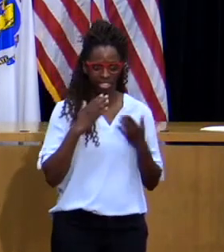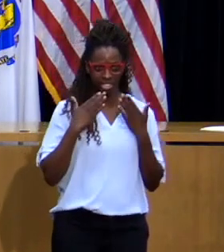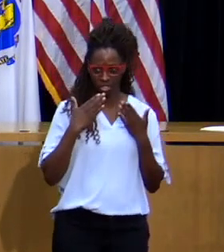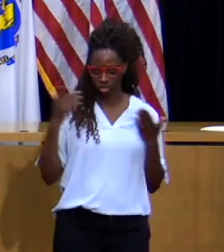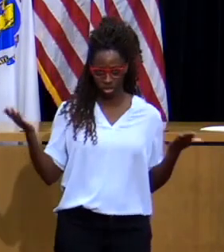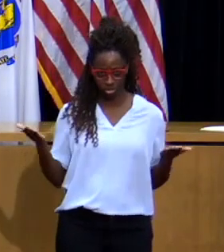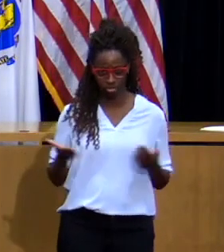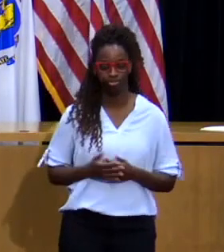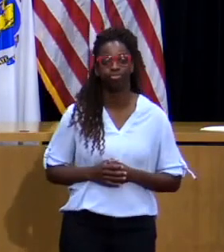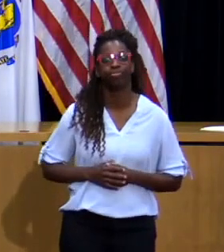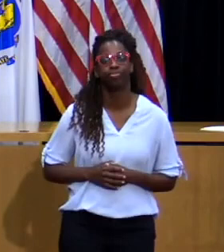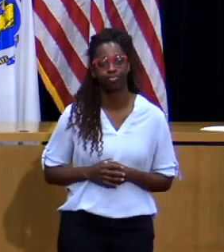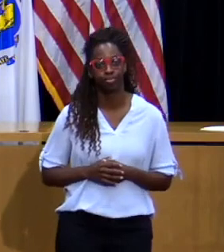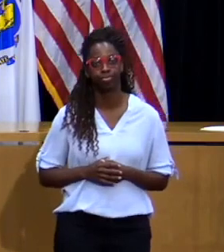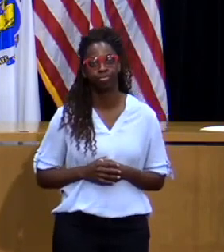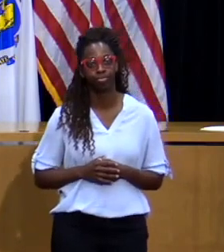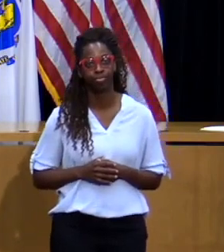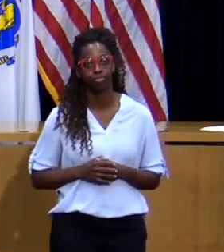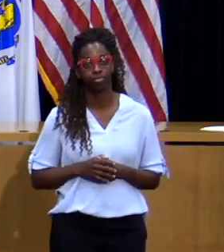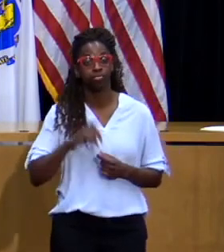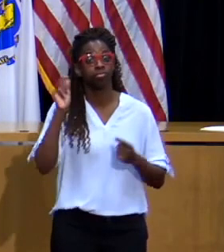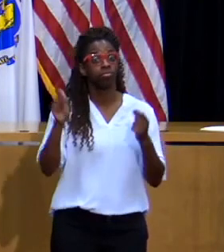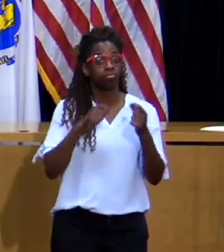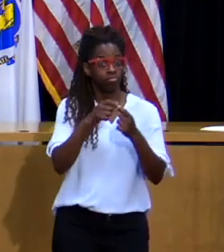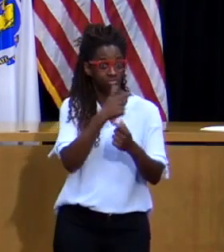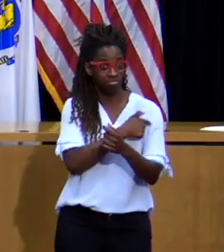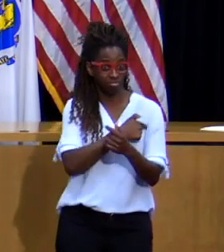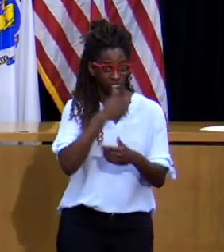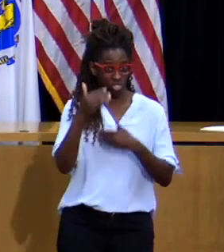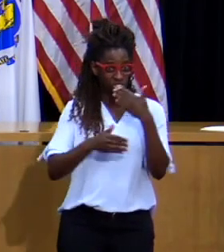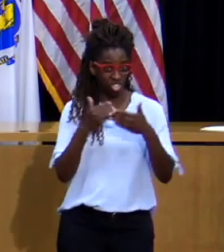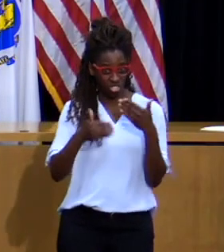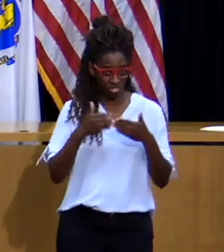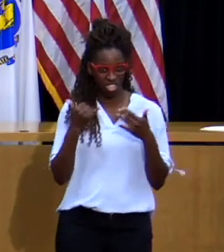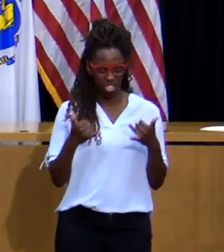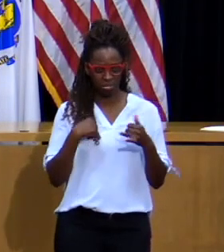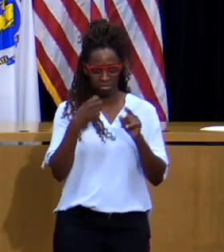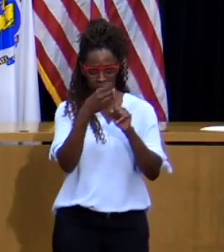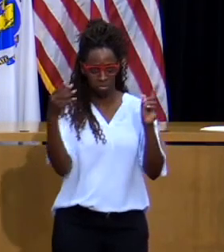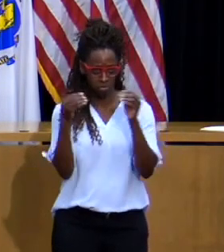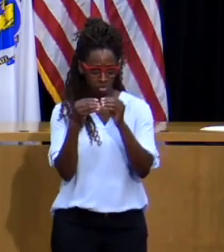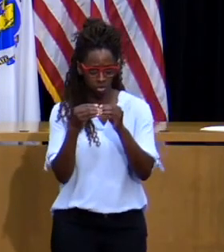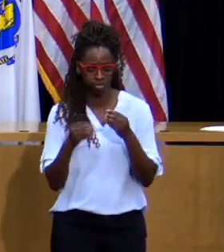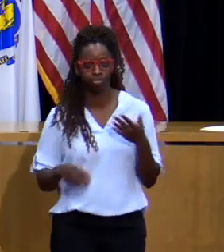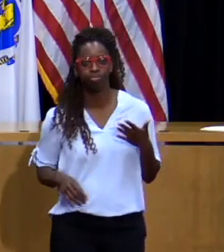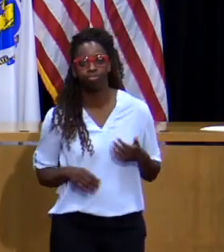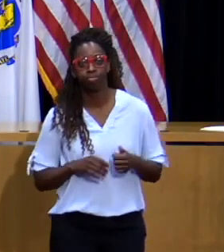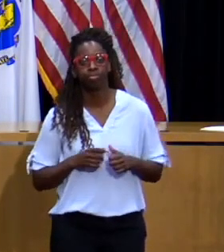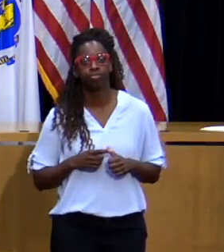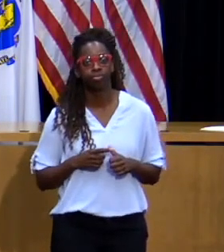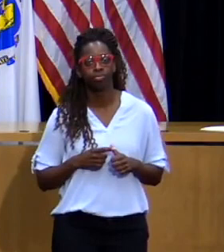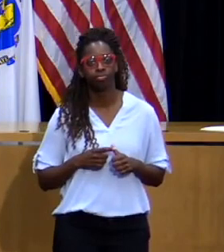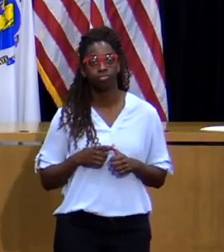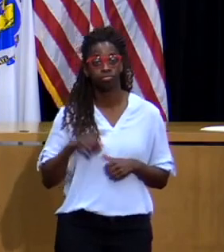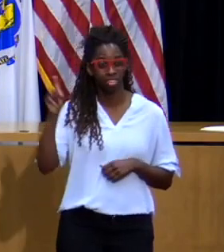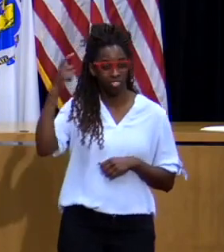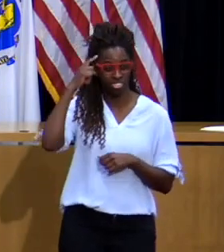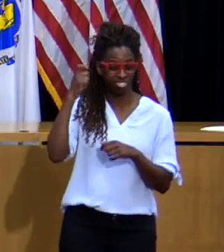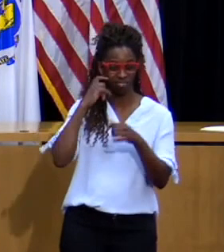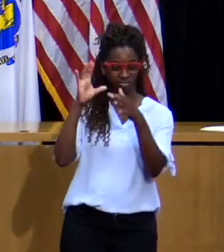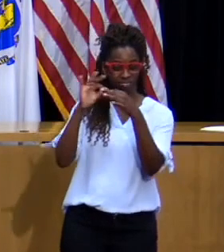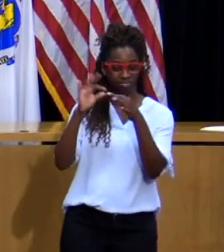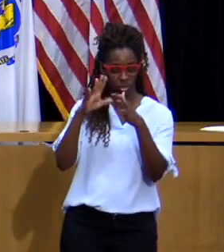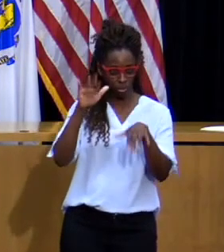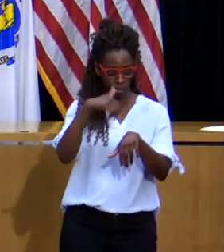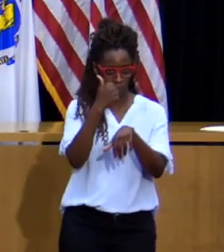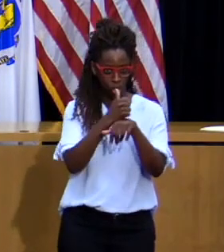additional detail on the vaccine process and preparedness of our healthcare providers. As the Governor indicated, based on the